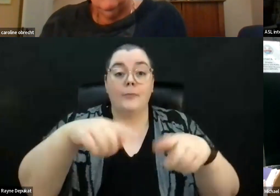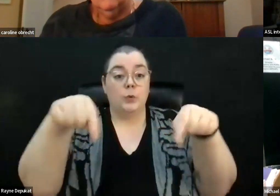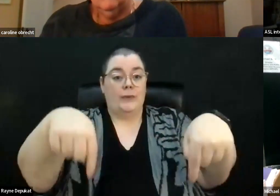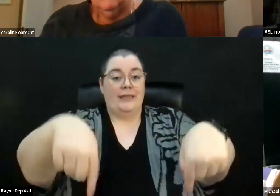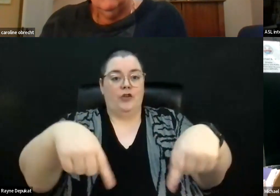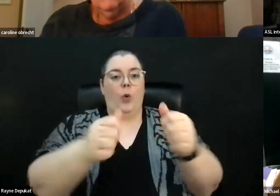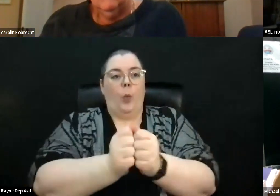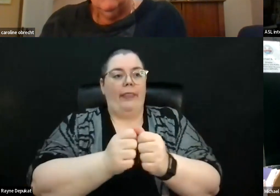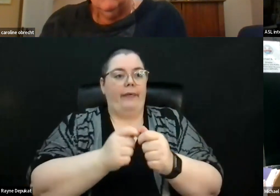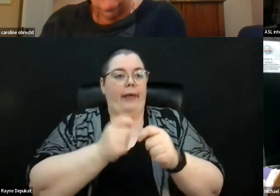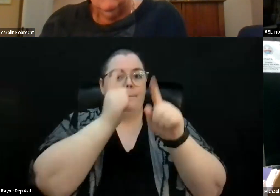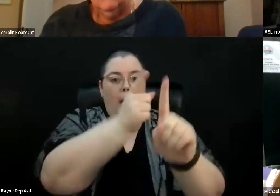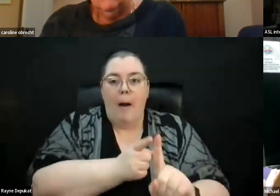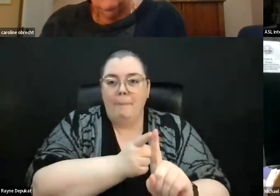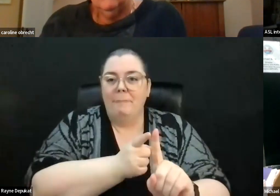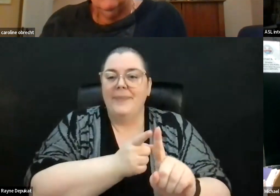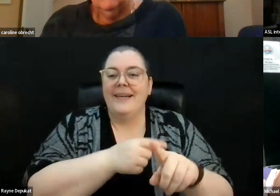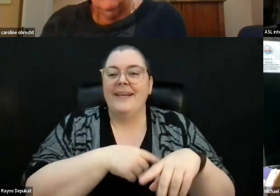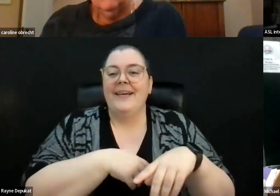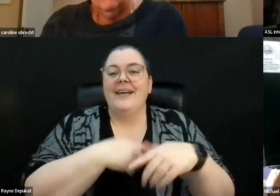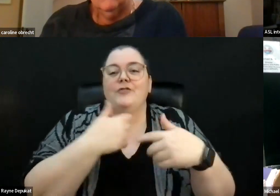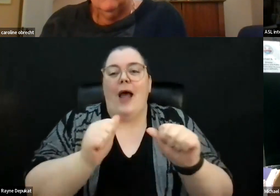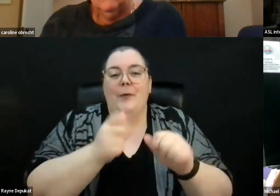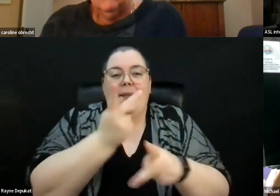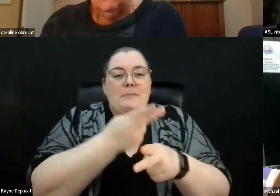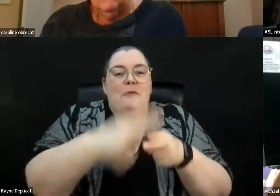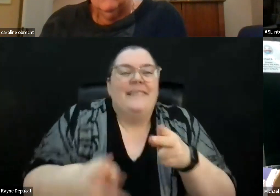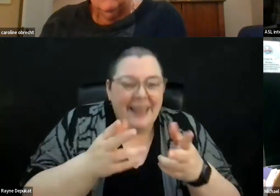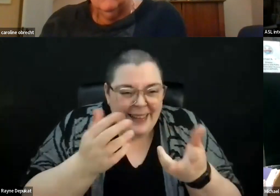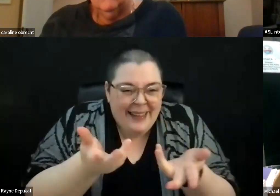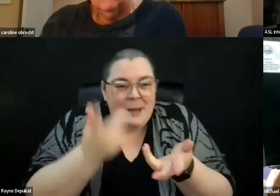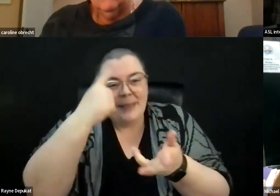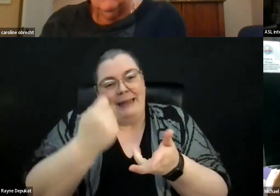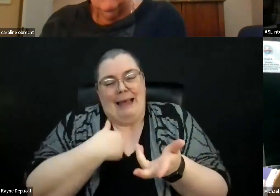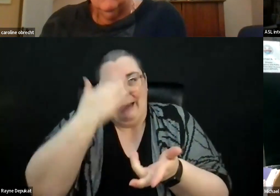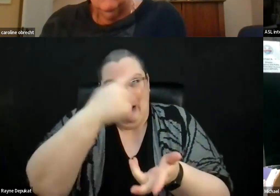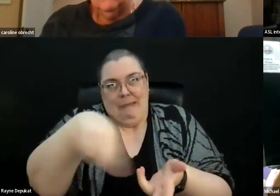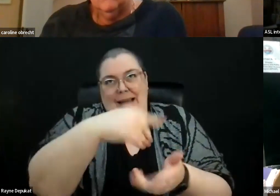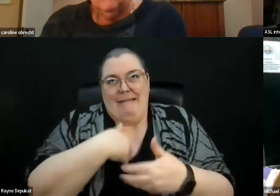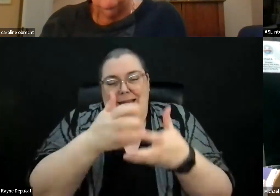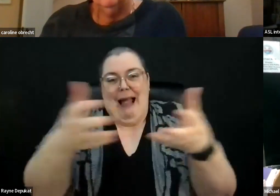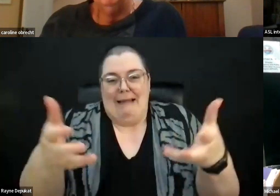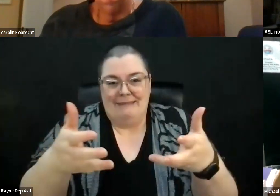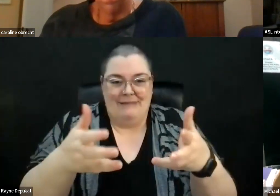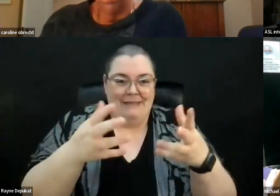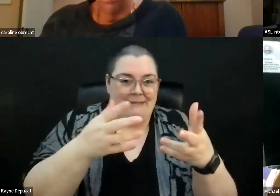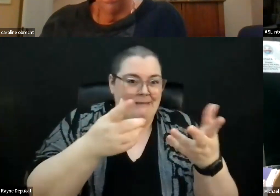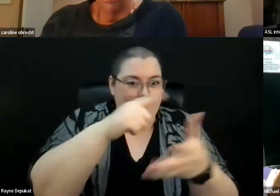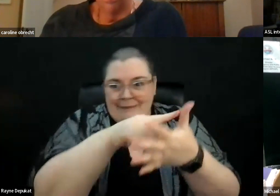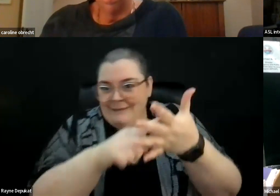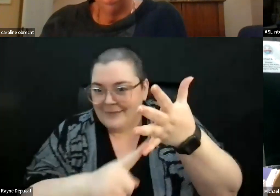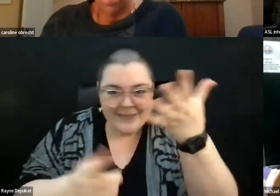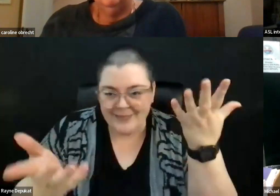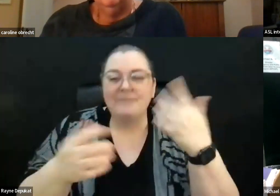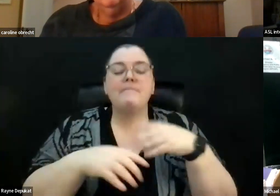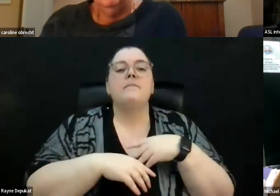do that. I like coming here to this commission meeting with specific, keep it brief, and to the